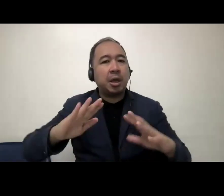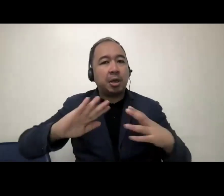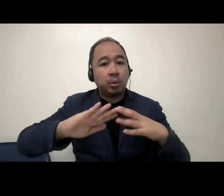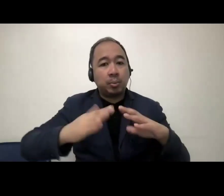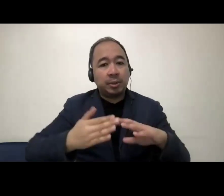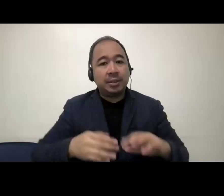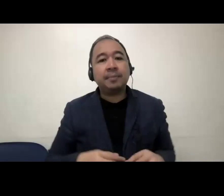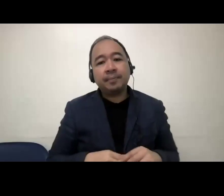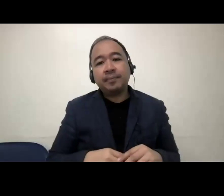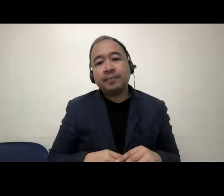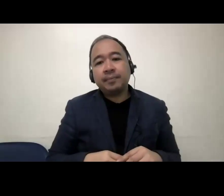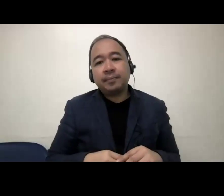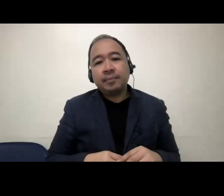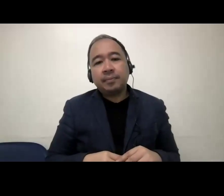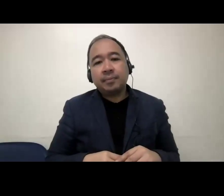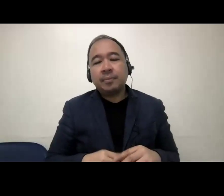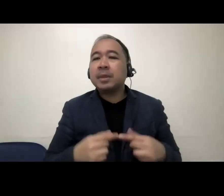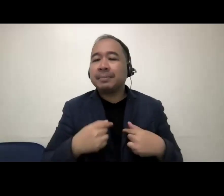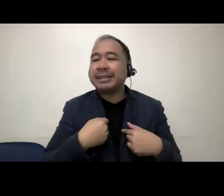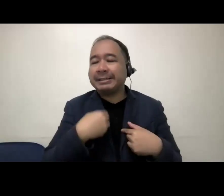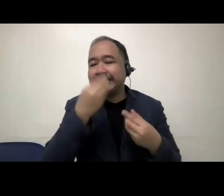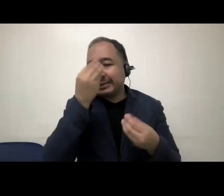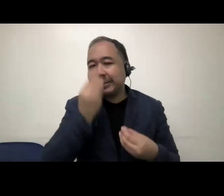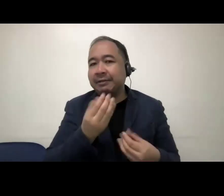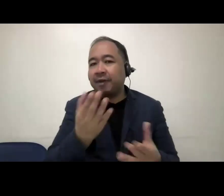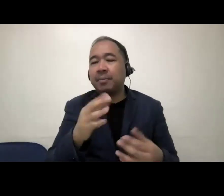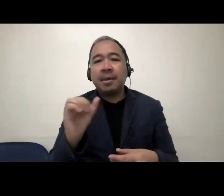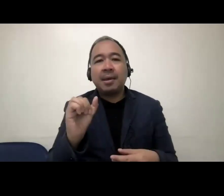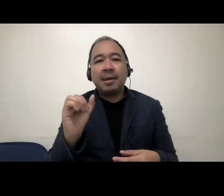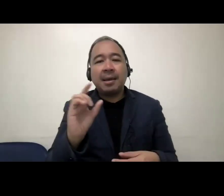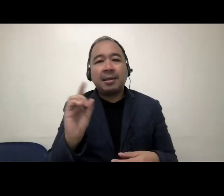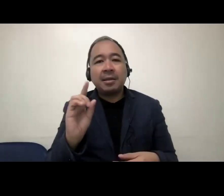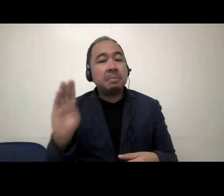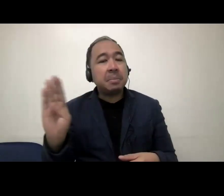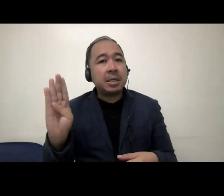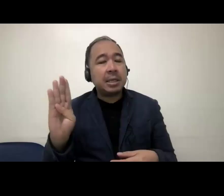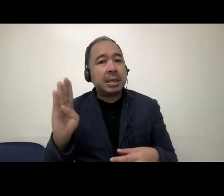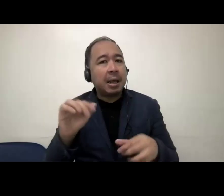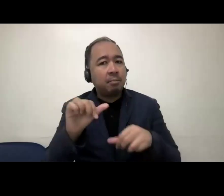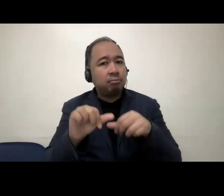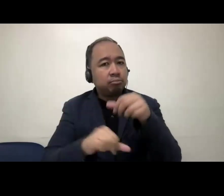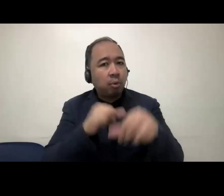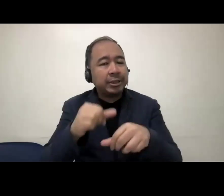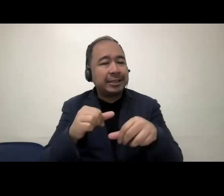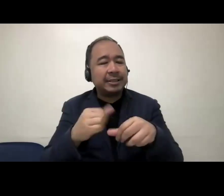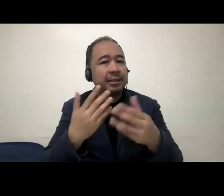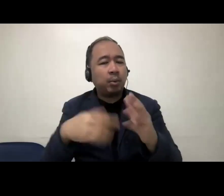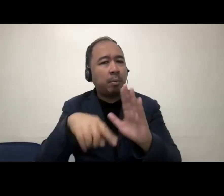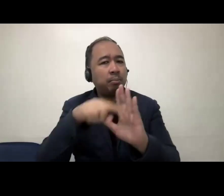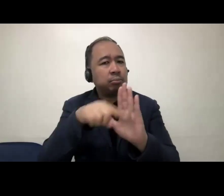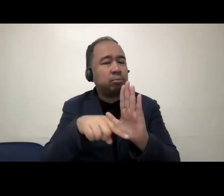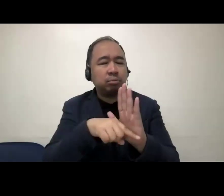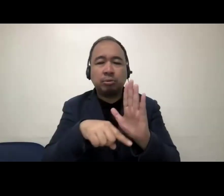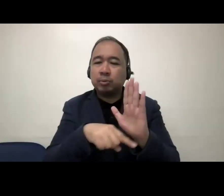express about the ADB Accountability Mechanism, Safeguard Deliver. It's a very beautiful and